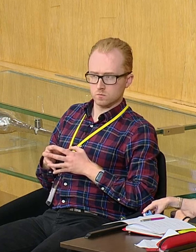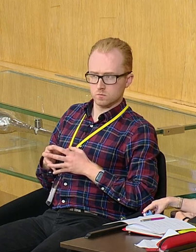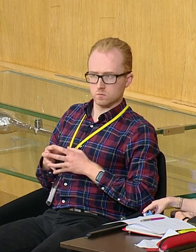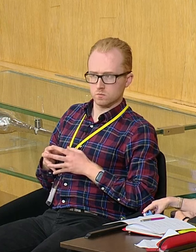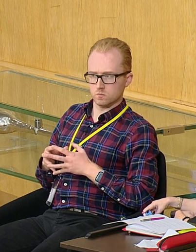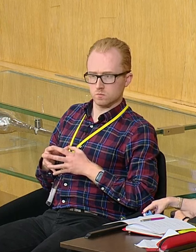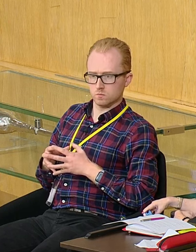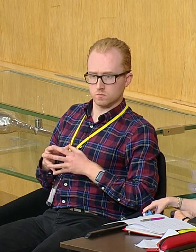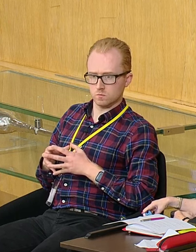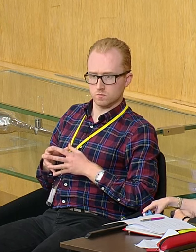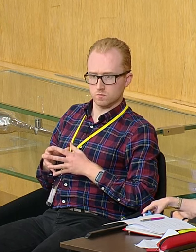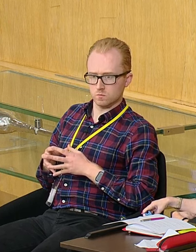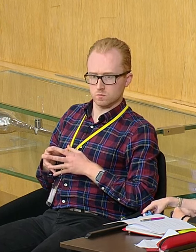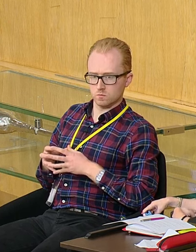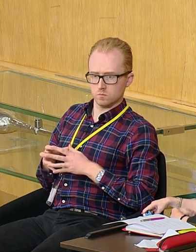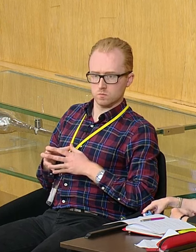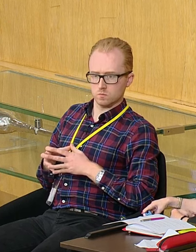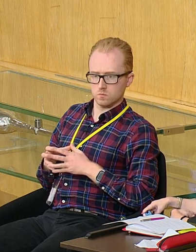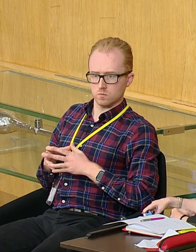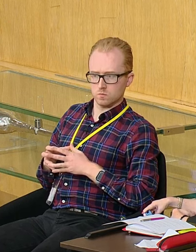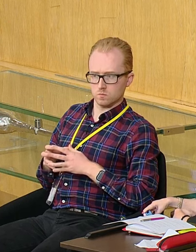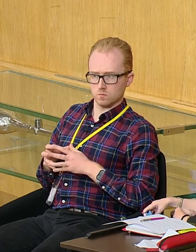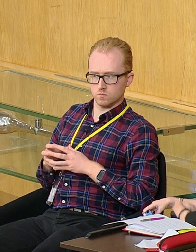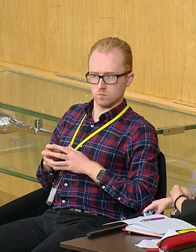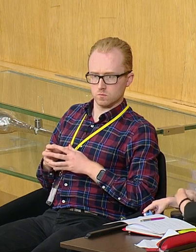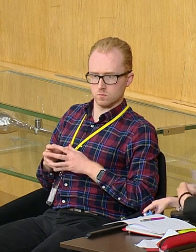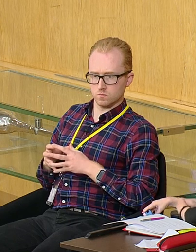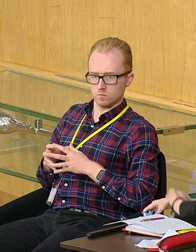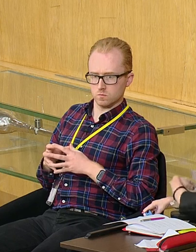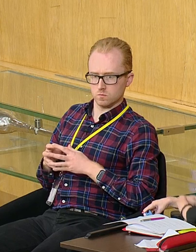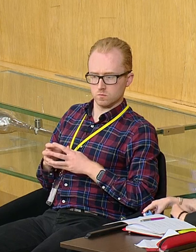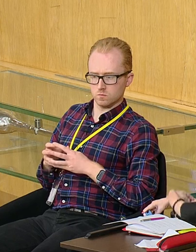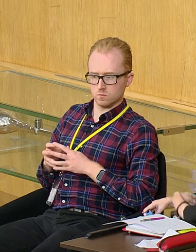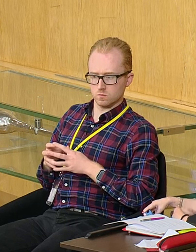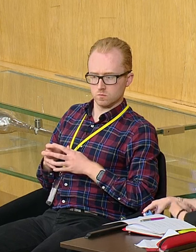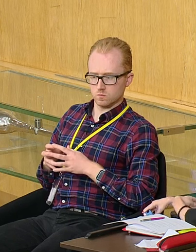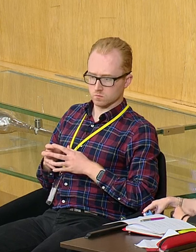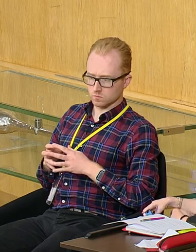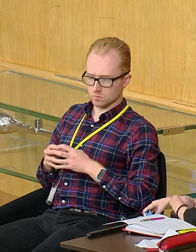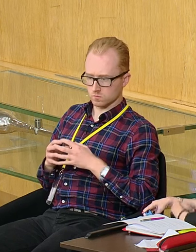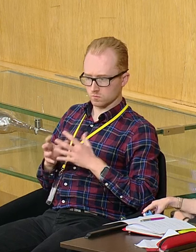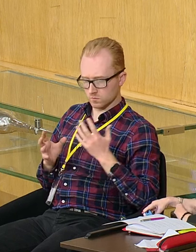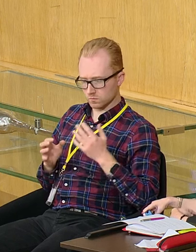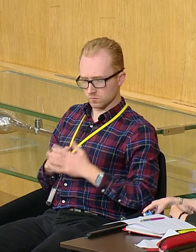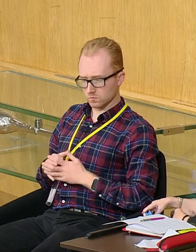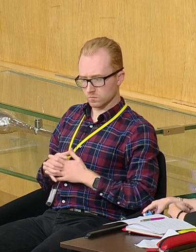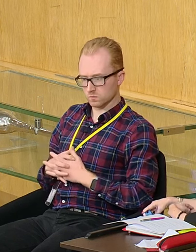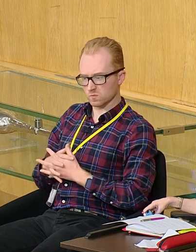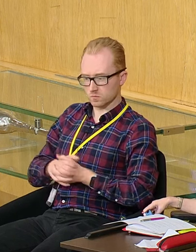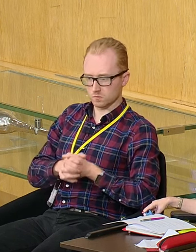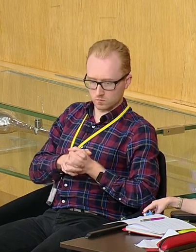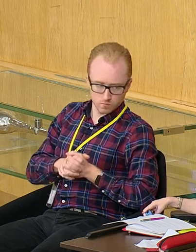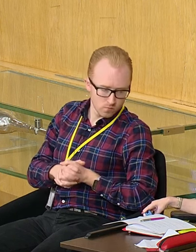employ? And I actually think that's a really, really key point because, you know, you can do all the work that you can with disabled people to prepare them for work, but actually you get